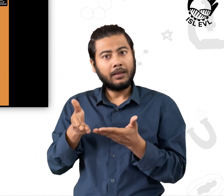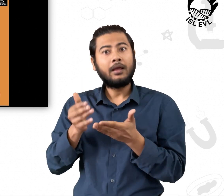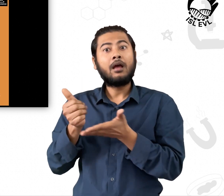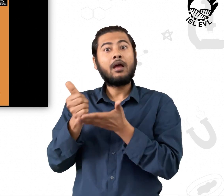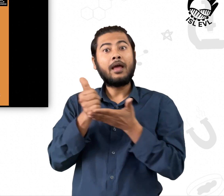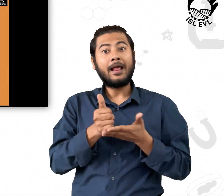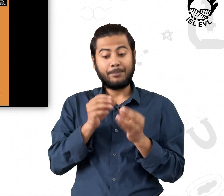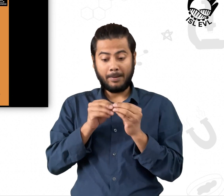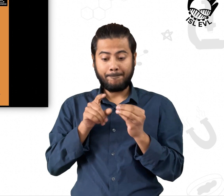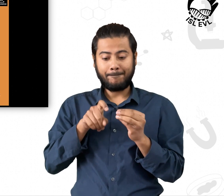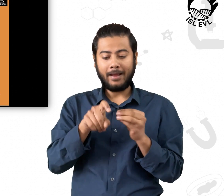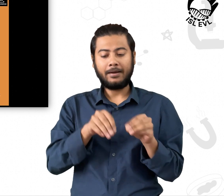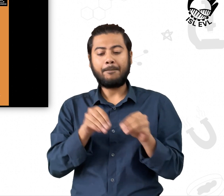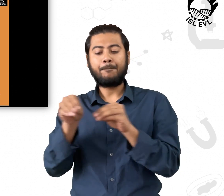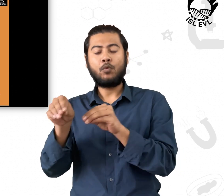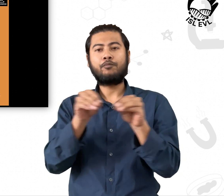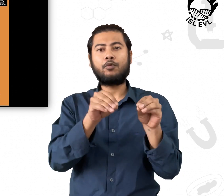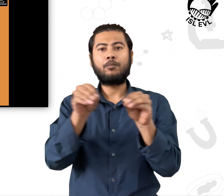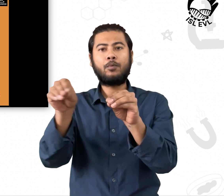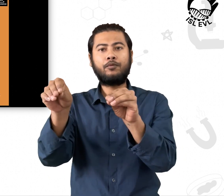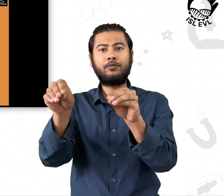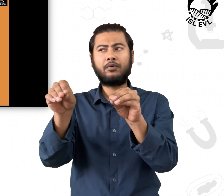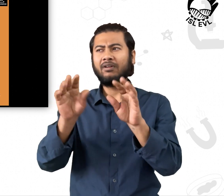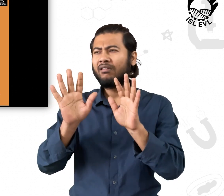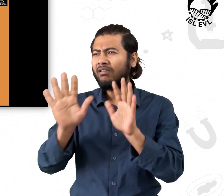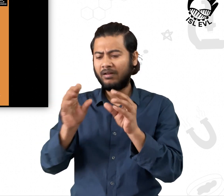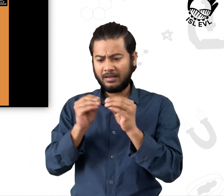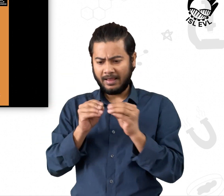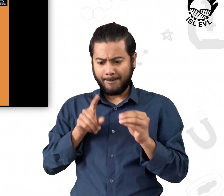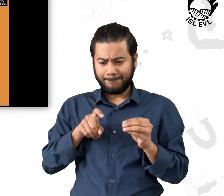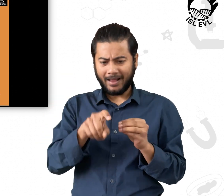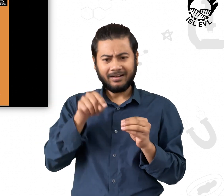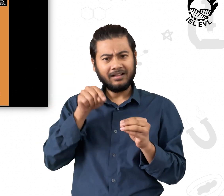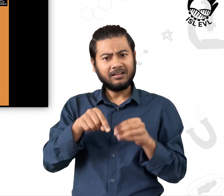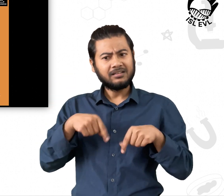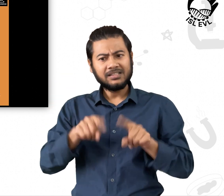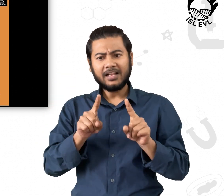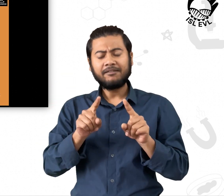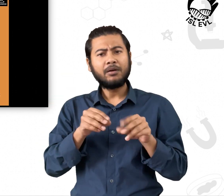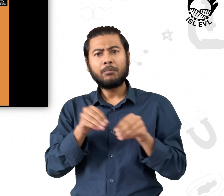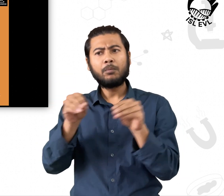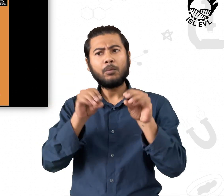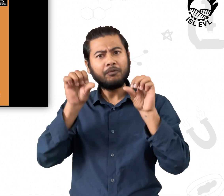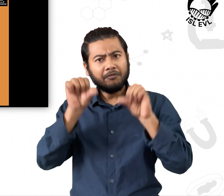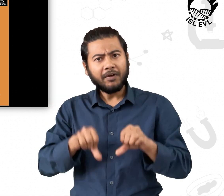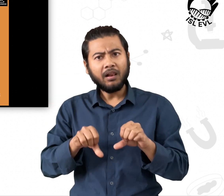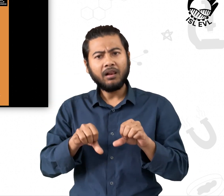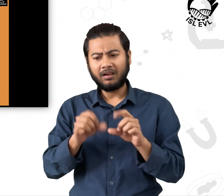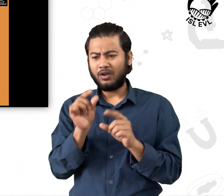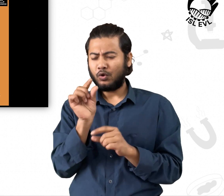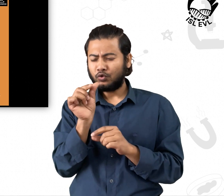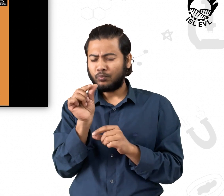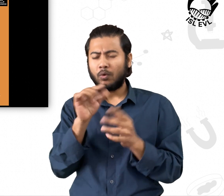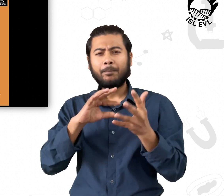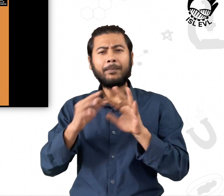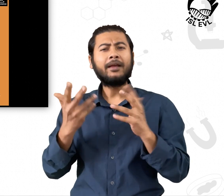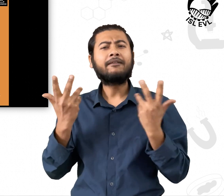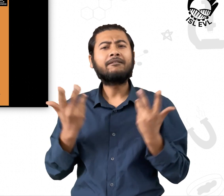in dispersion. They can move from one place to another to. But why do these streptomyces bacteria have